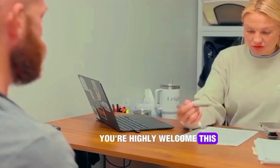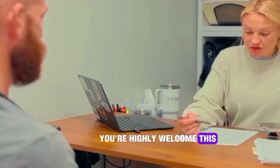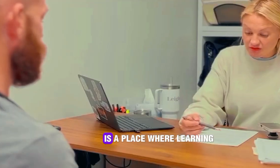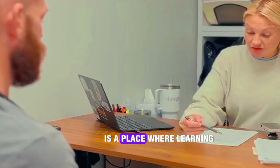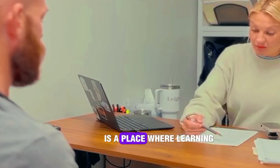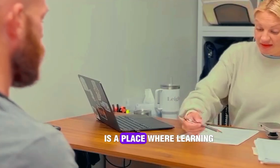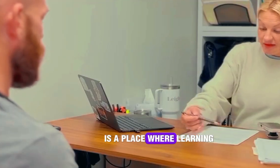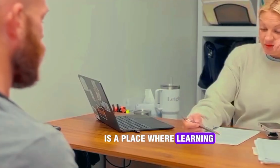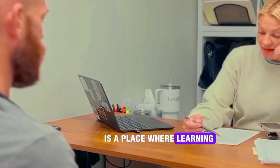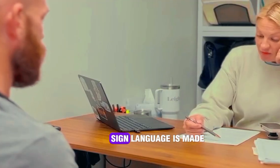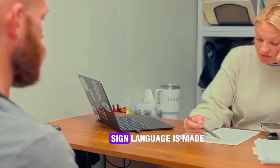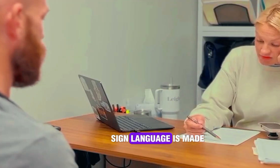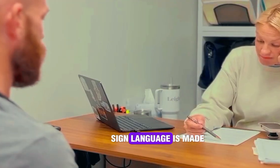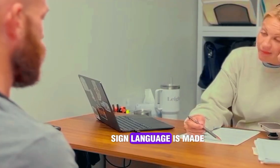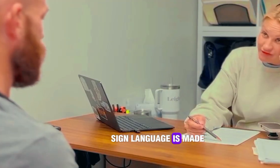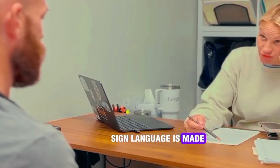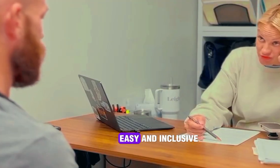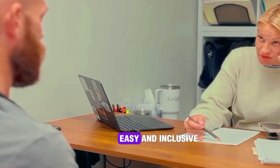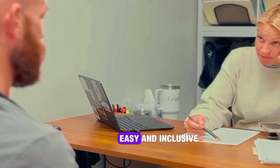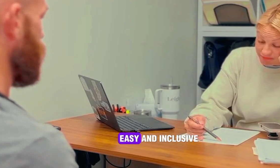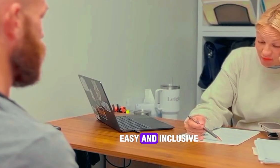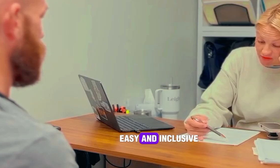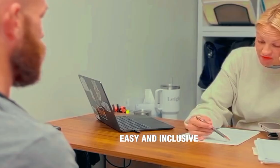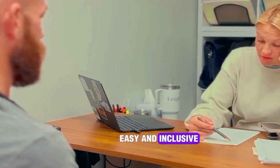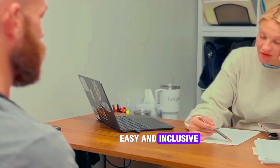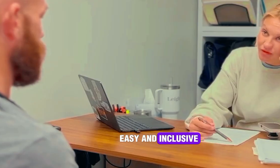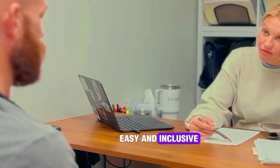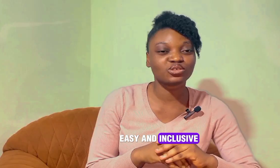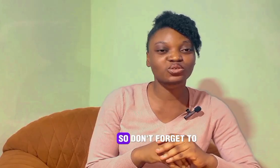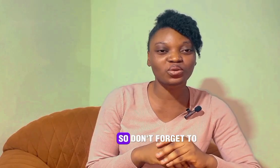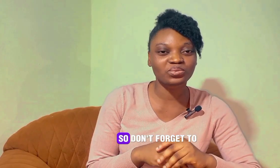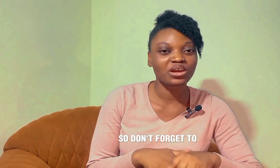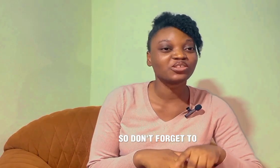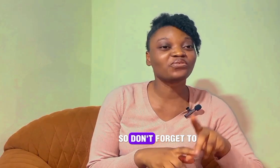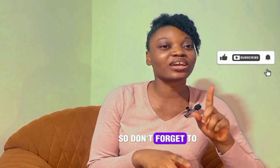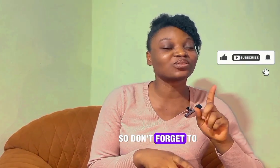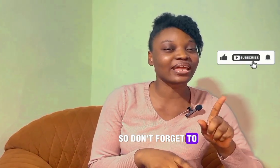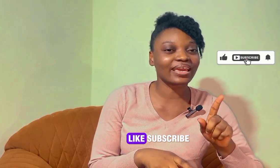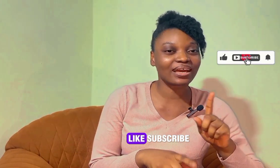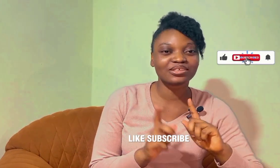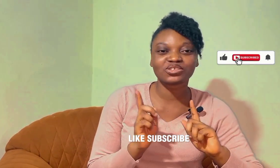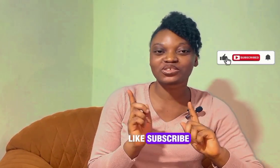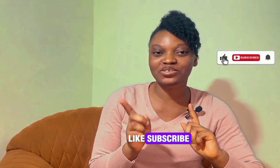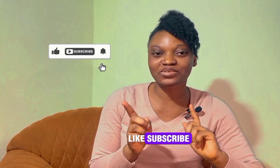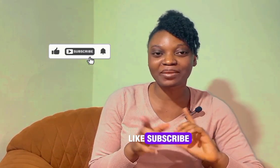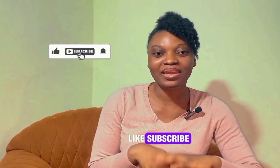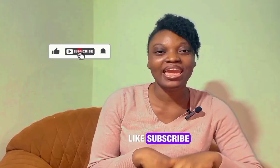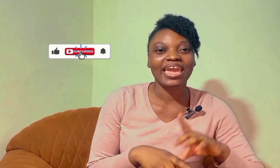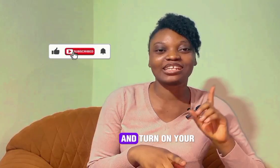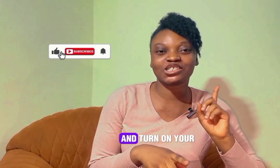is a place where learning sign language is made easy and inclusive. So don't forget to like, subscribe, and turn